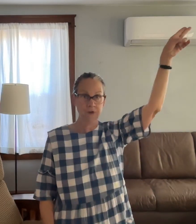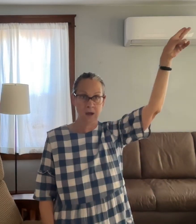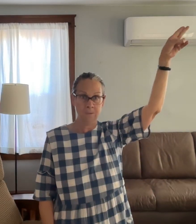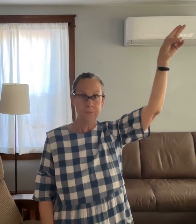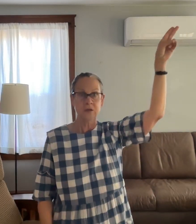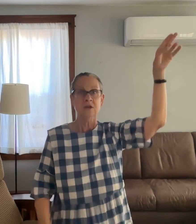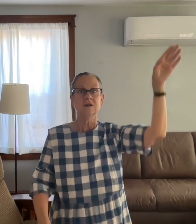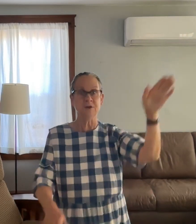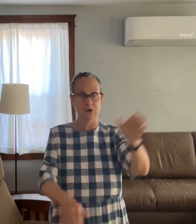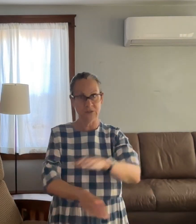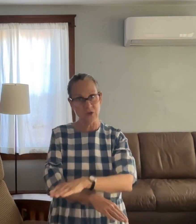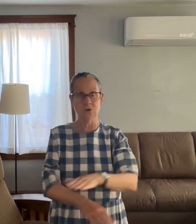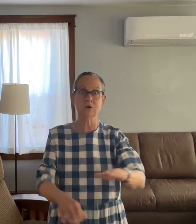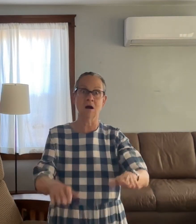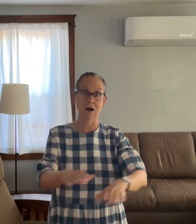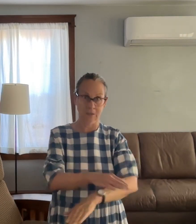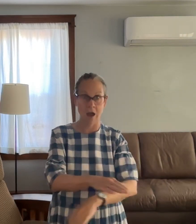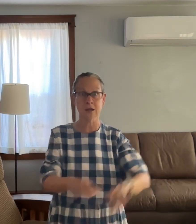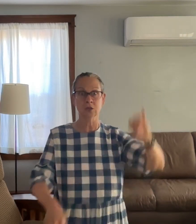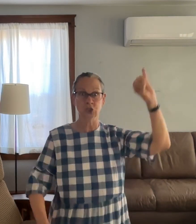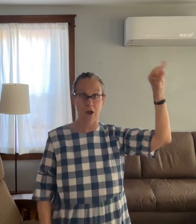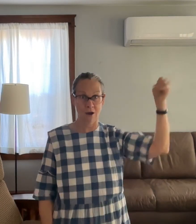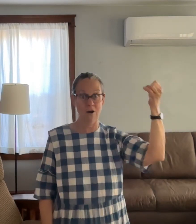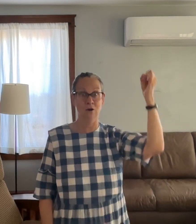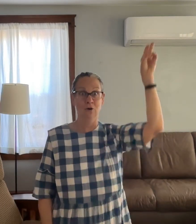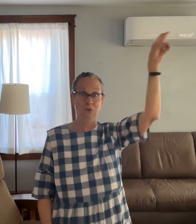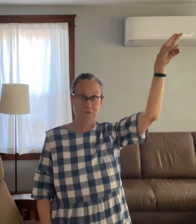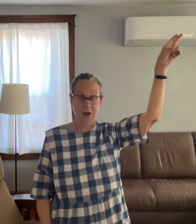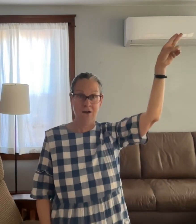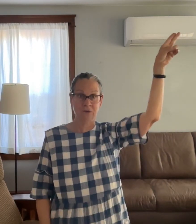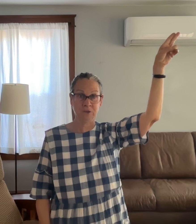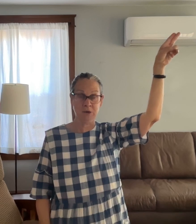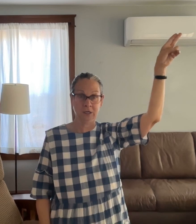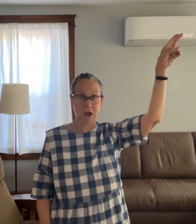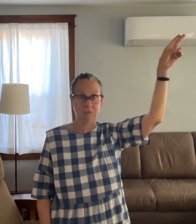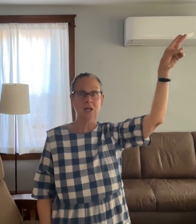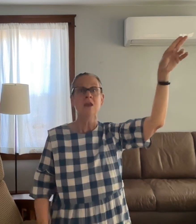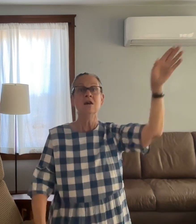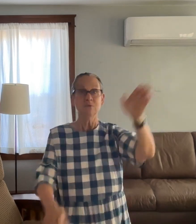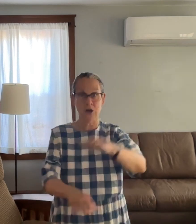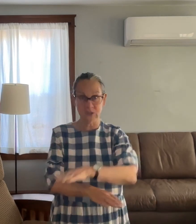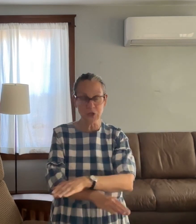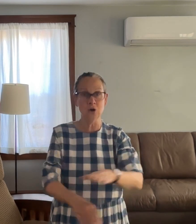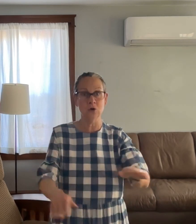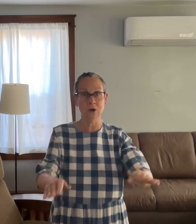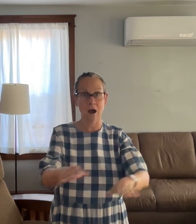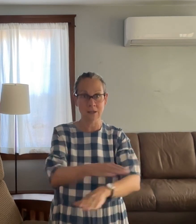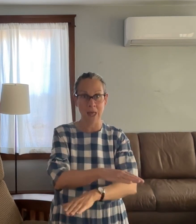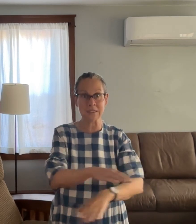Jehovah. There's no God like Jehovah. 50 million times. There's no God like,